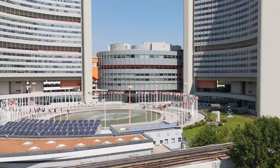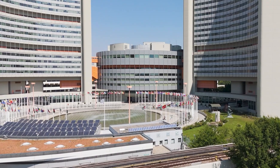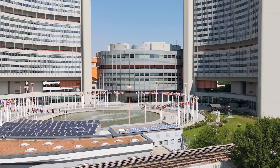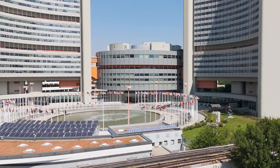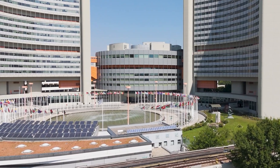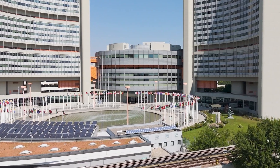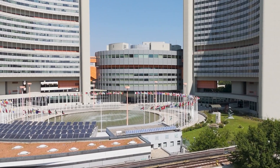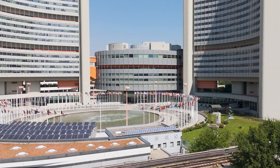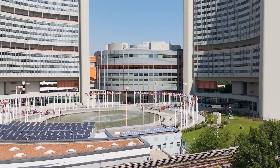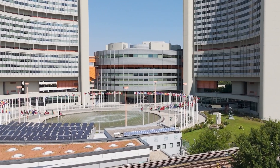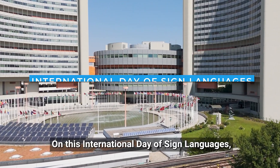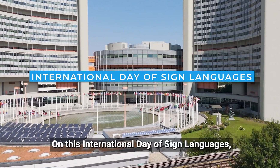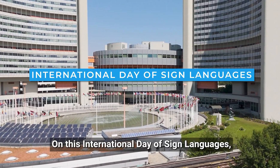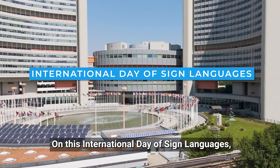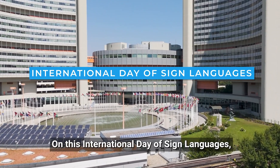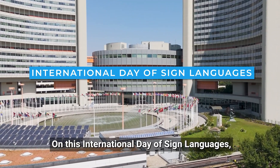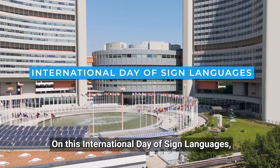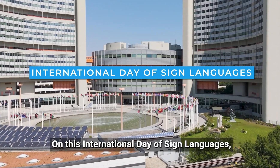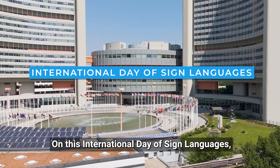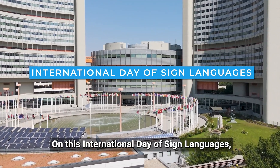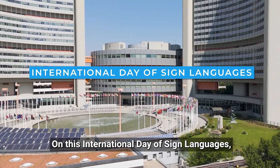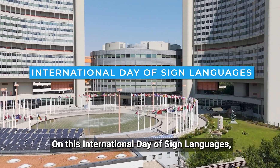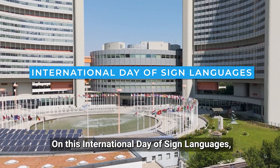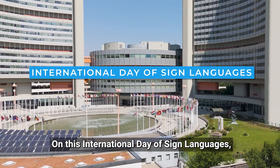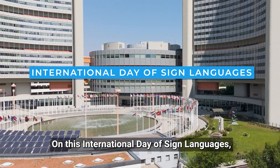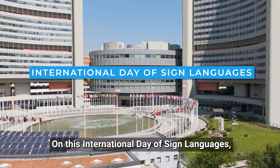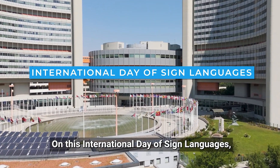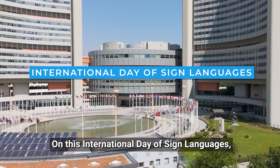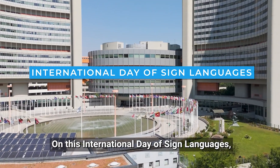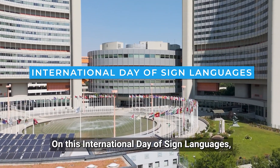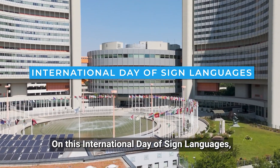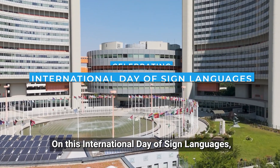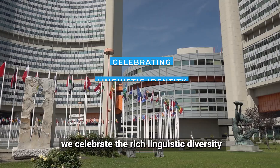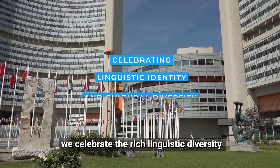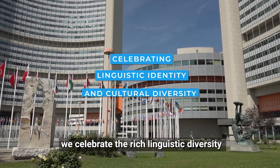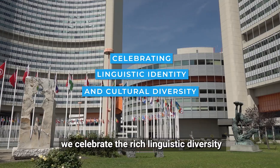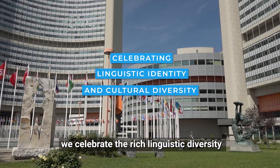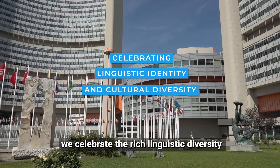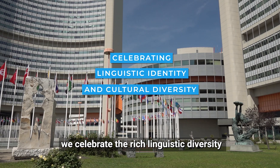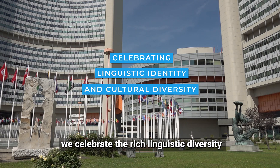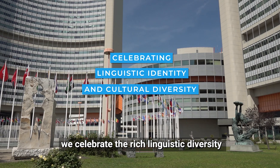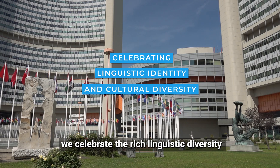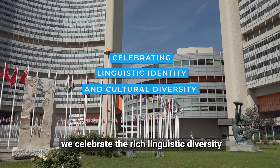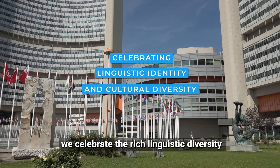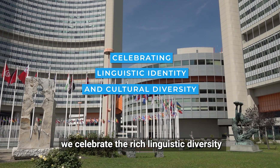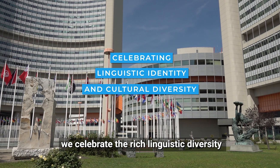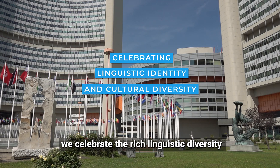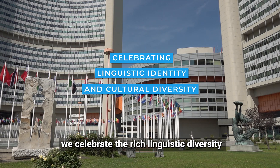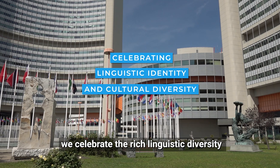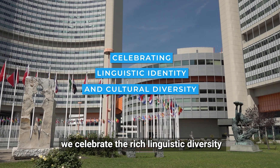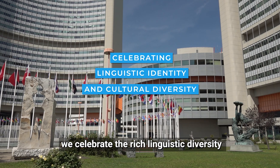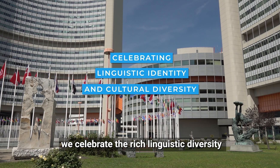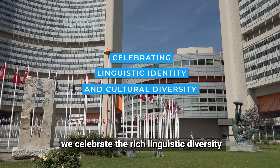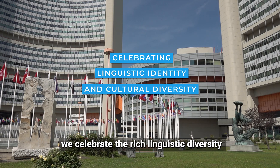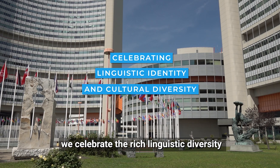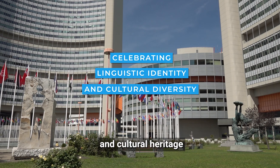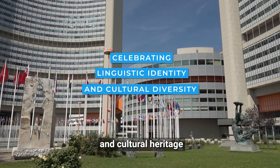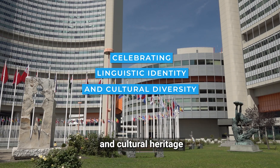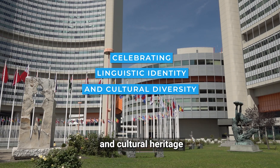On this International Day of Sign Language, we celebrate the rich linguistic diversity and cultural